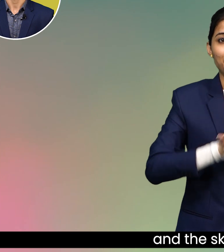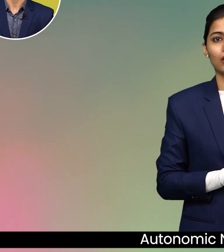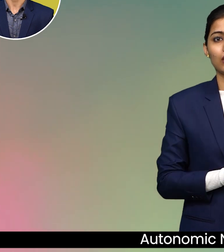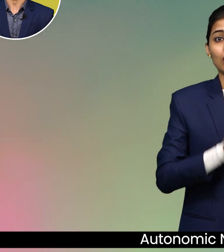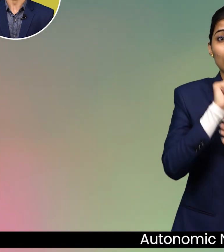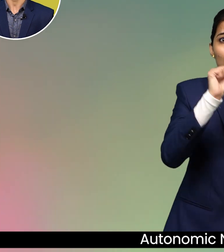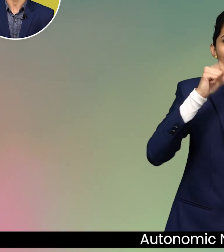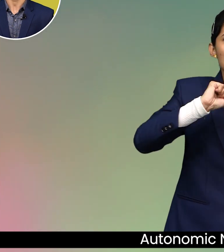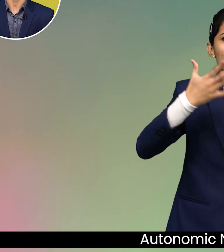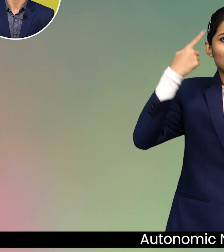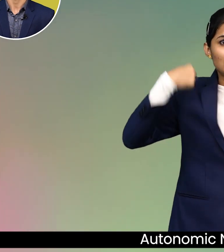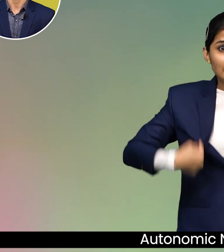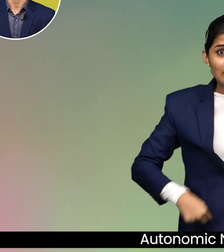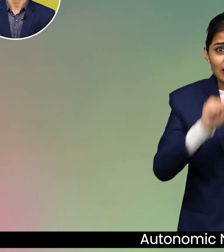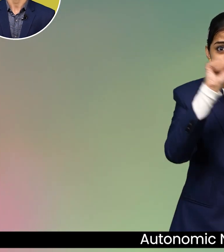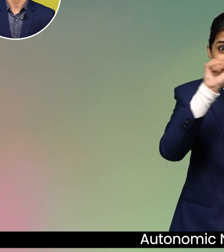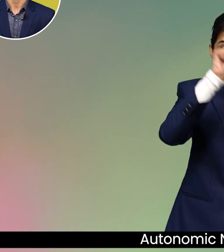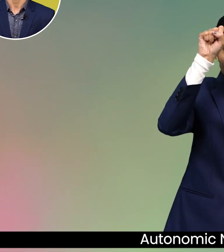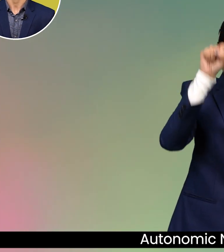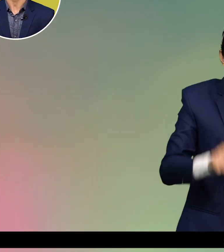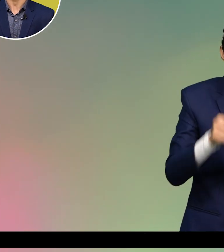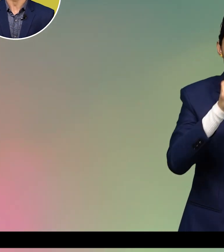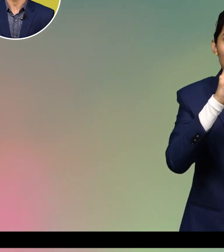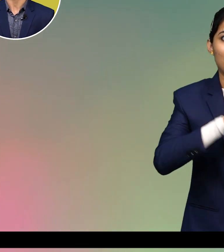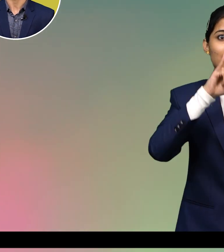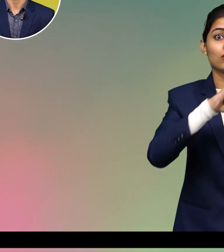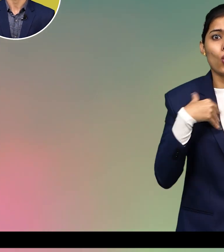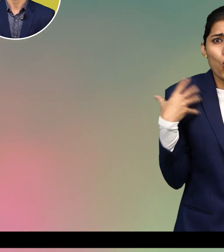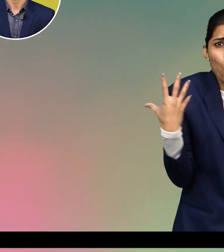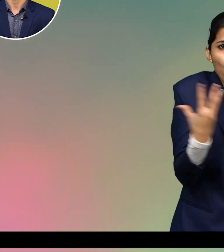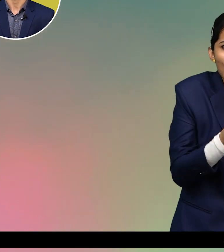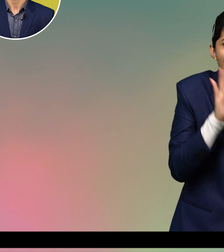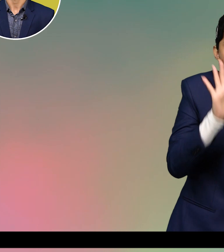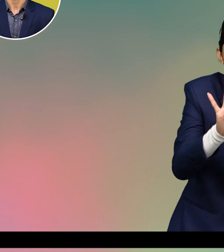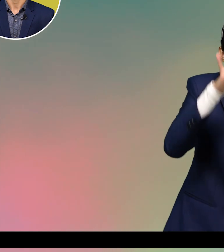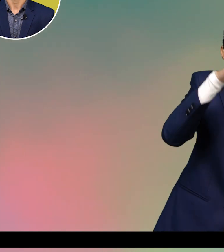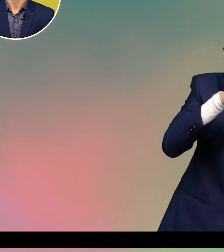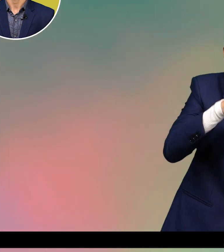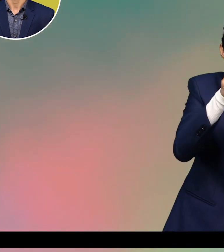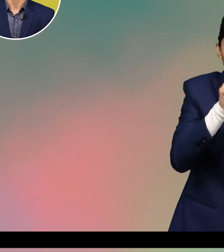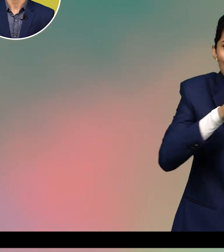Autonomic nervous system, ANS.